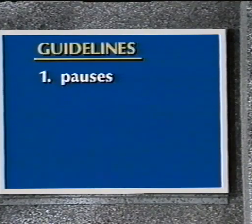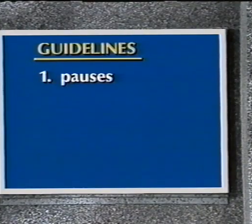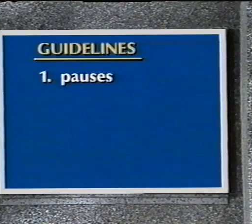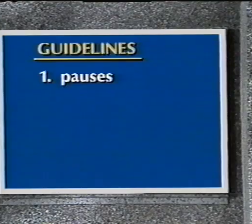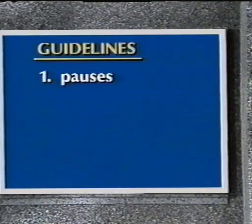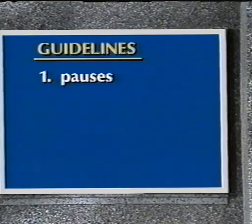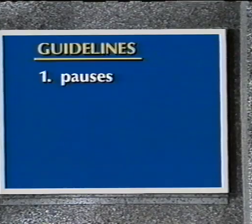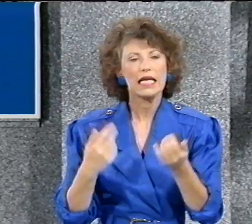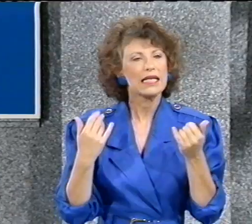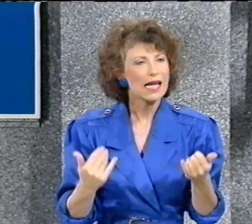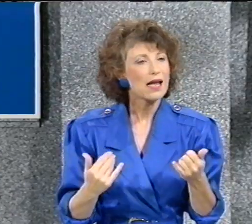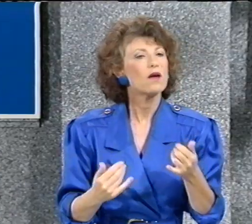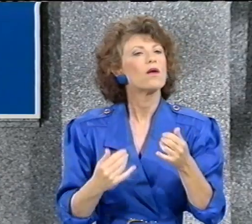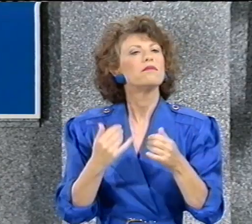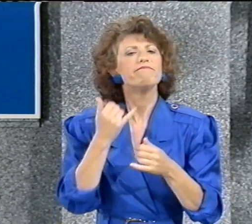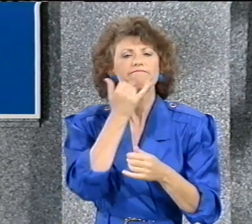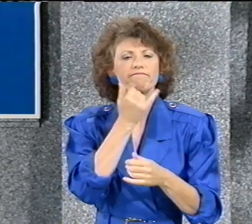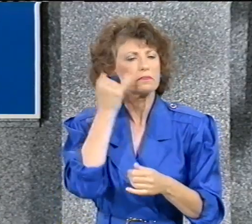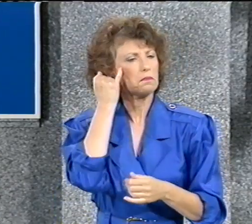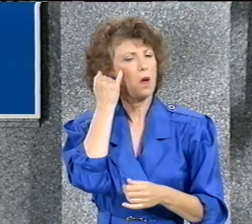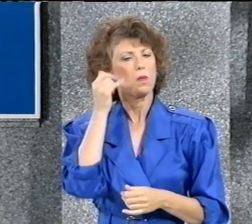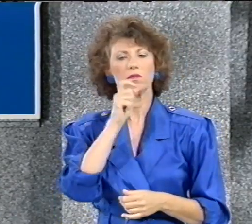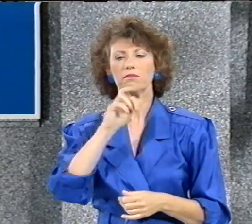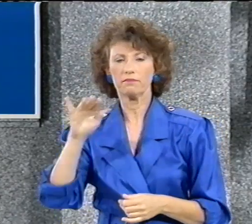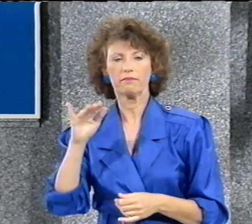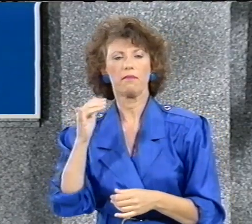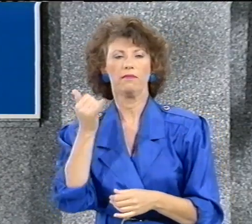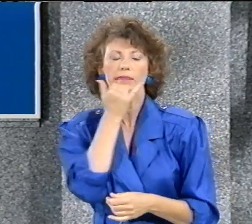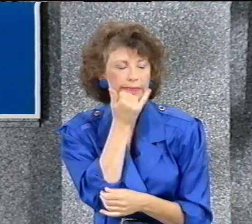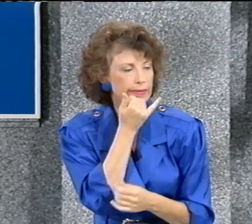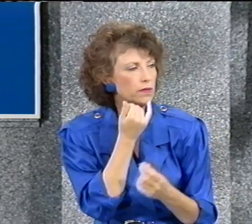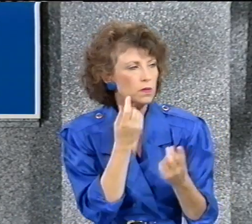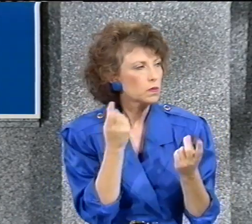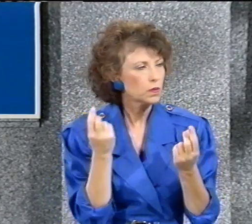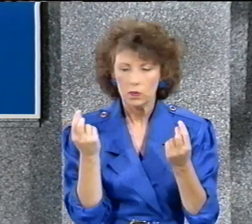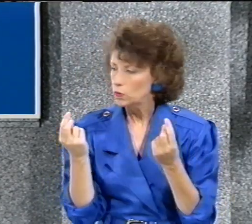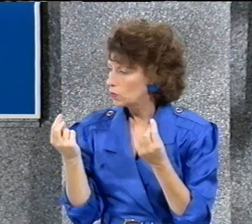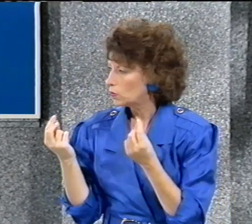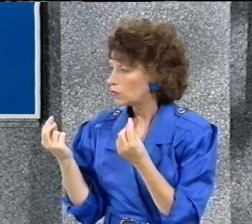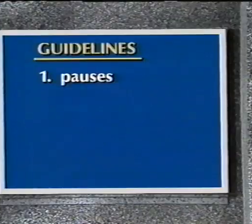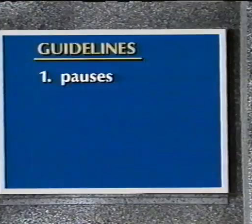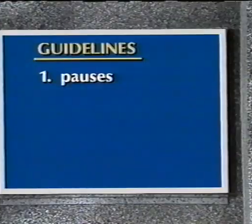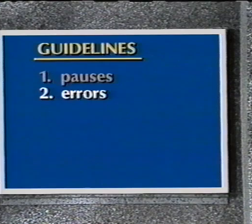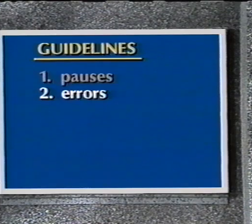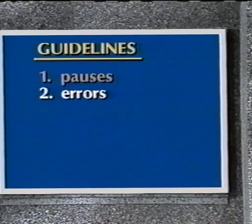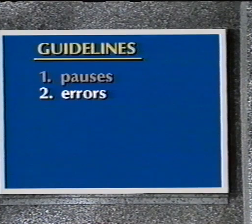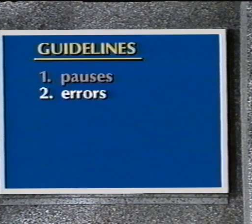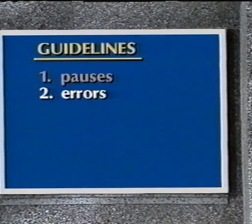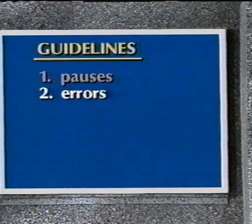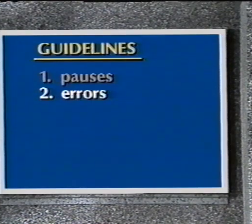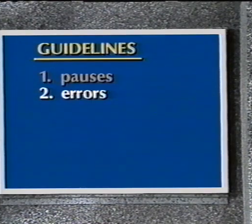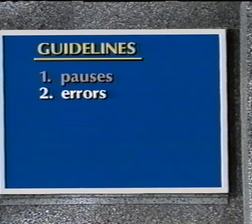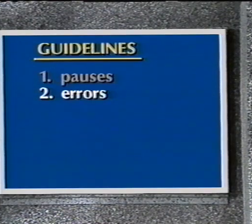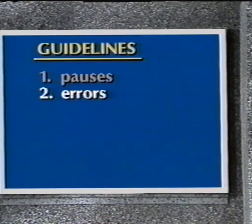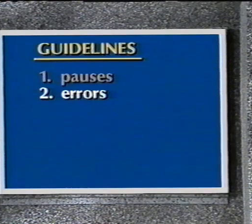Now, what do you do when you're aware of making a spelling mistake? How do you handle errors?